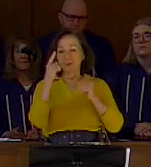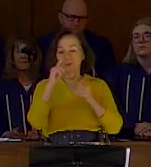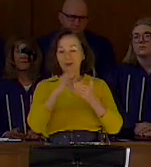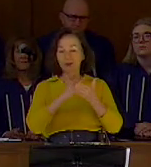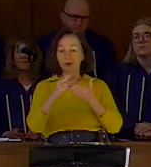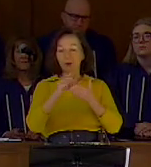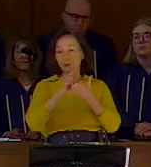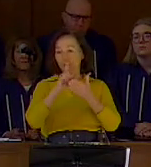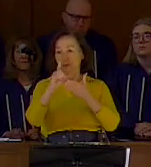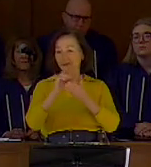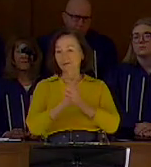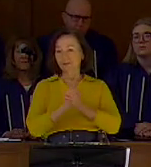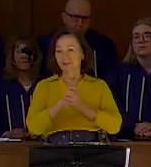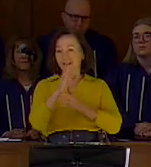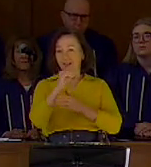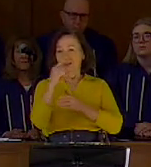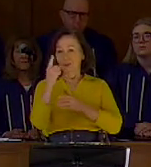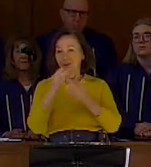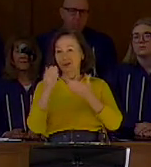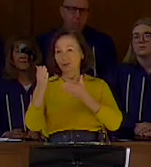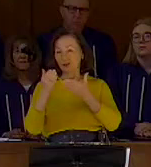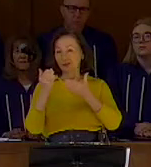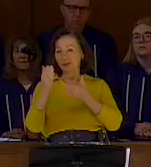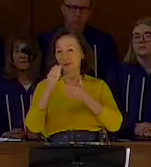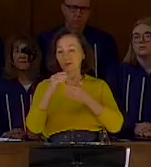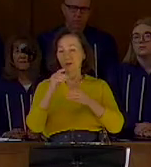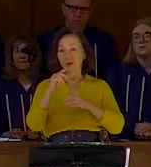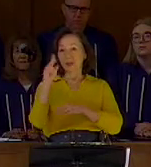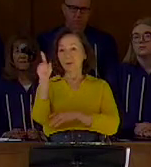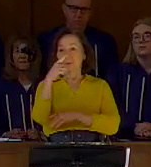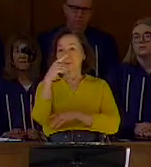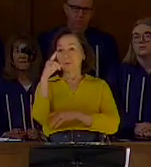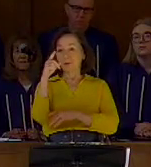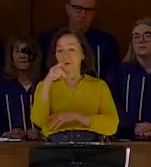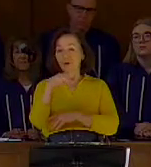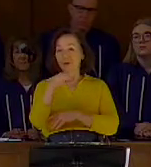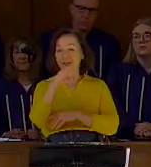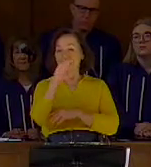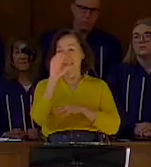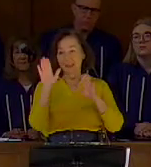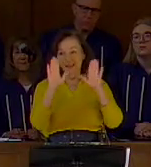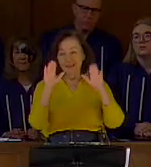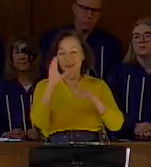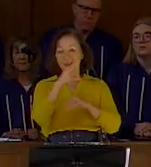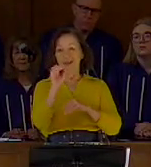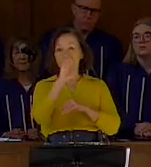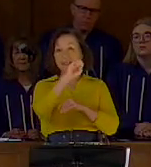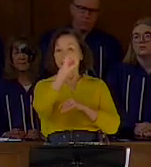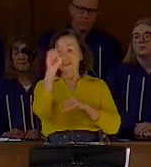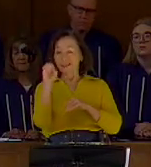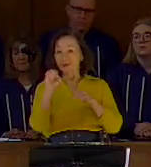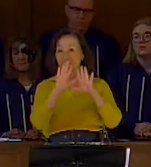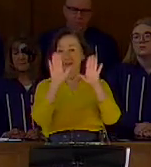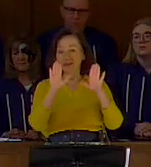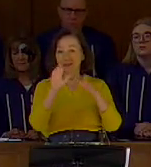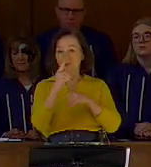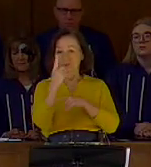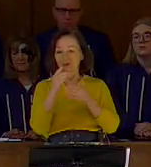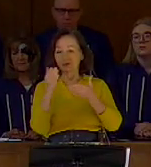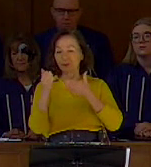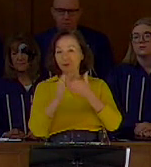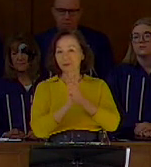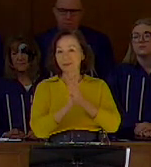of course one service on Palm Sunday and then Easter Sunday. Looking good and looking forward to God doing some